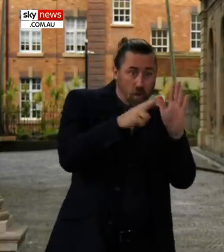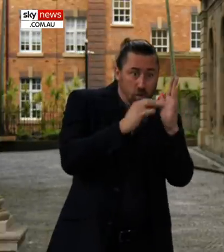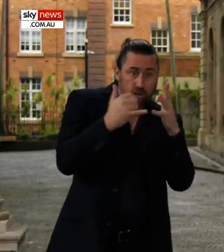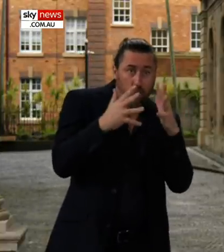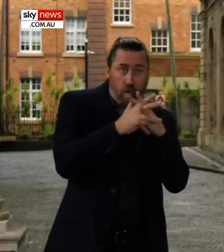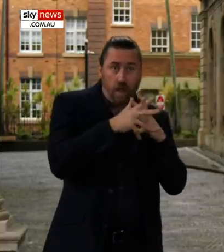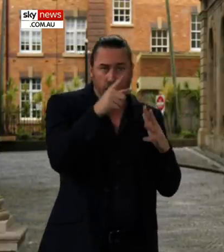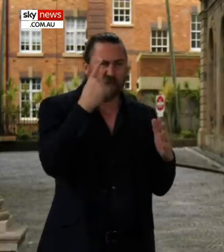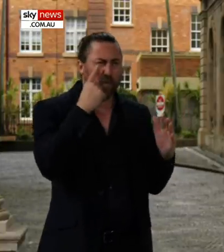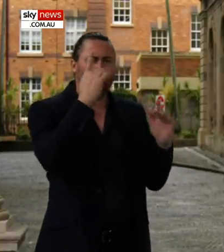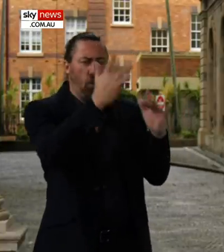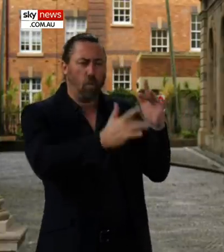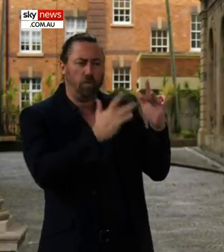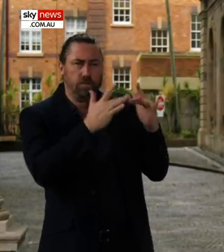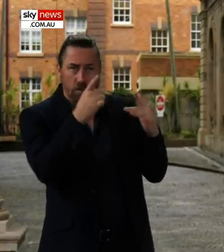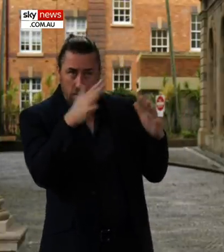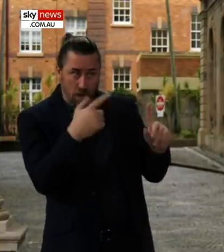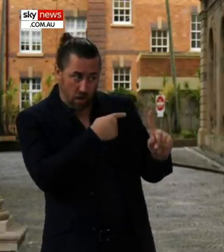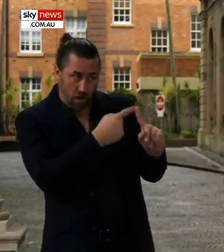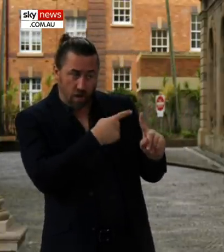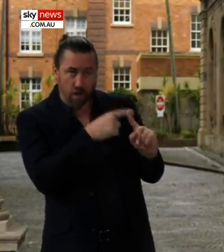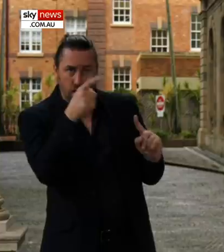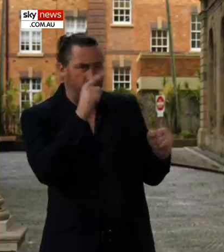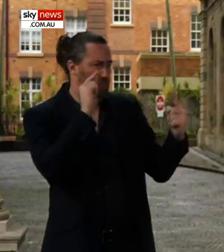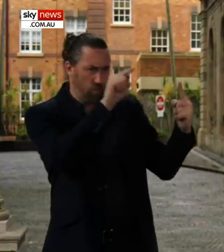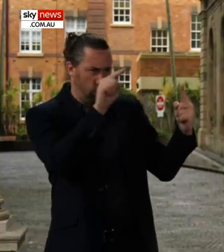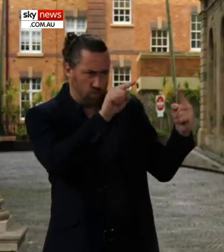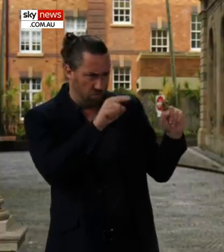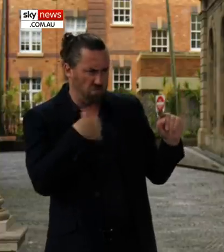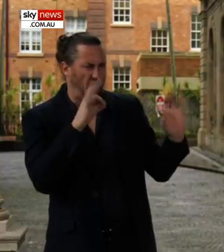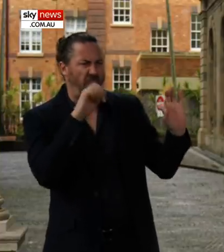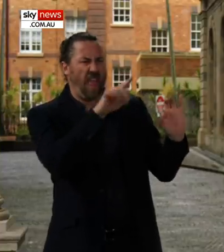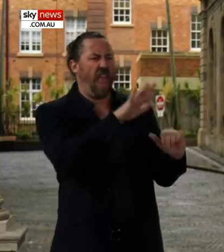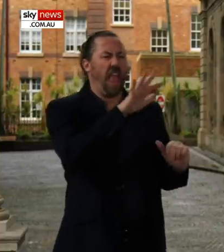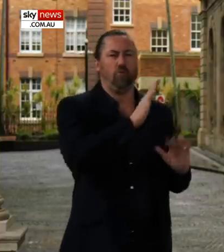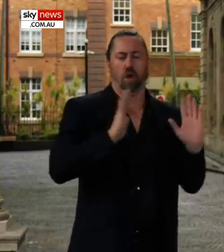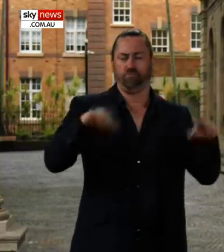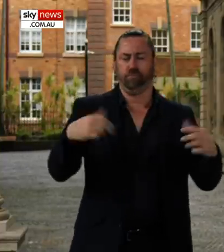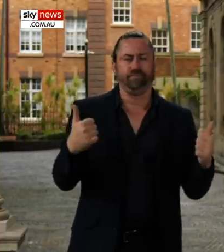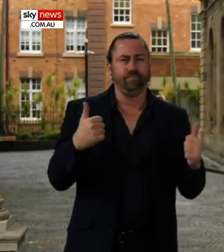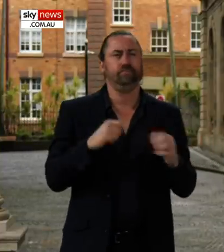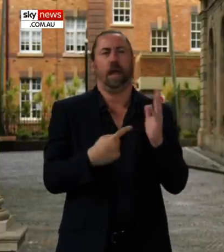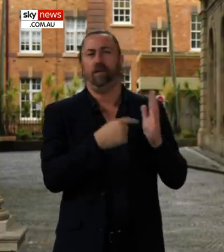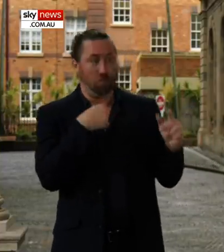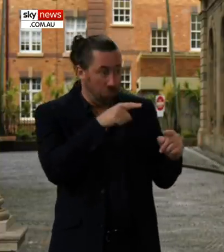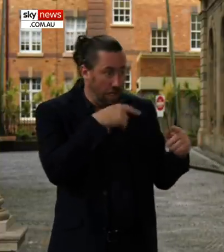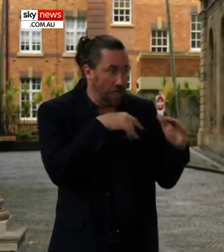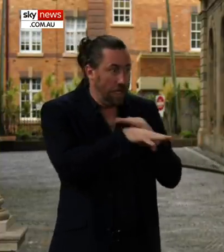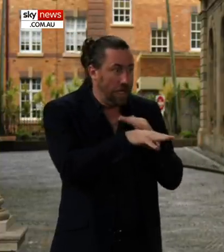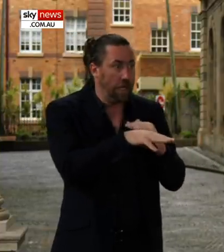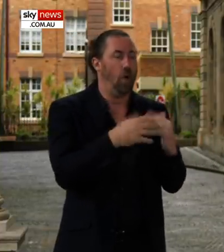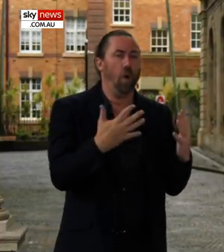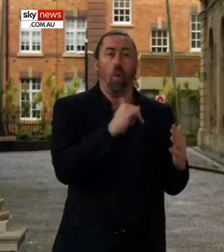to check that website and make sure that they are quarantining and getting tested if they've been to any of those sites, or of course if they're